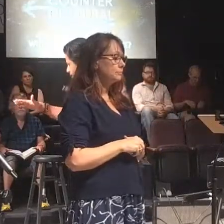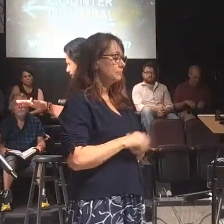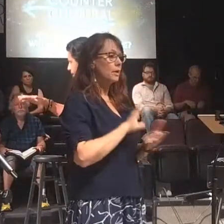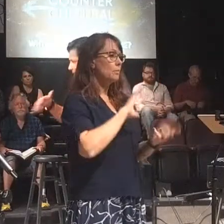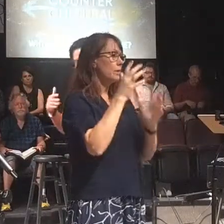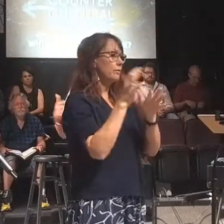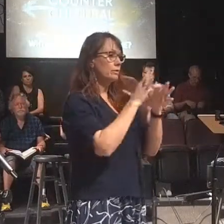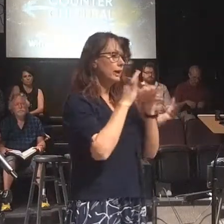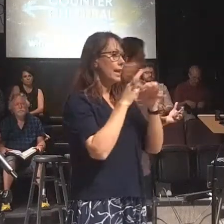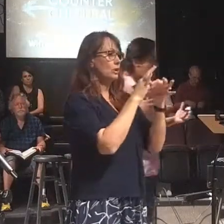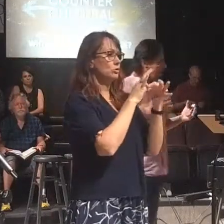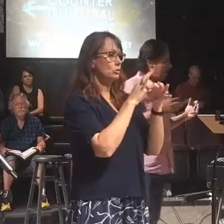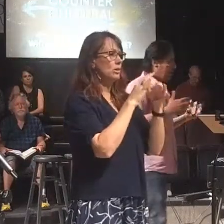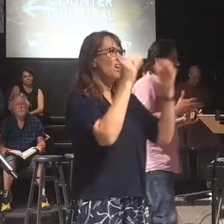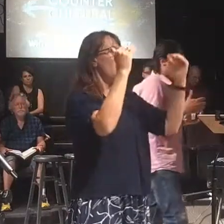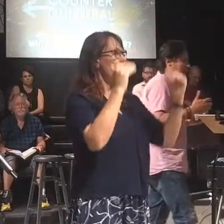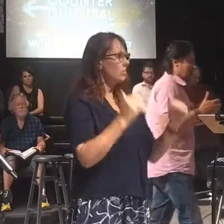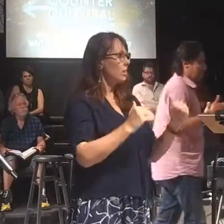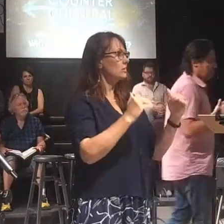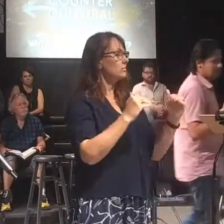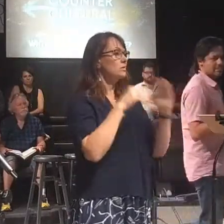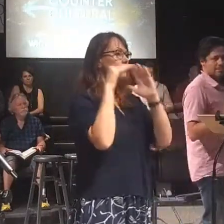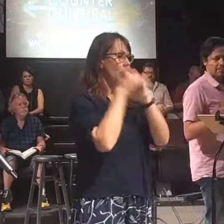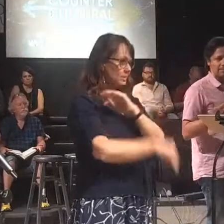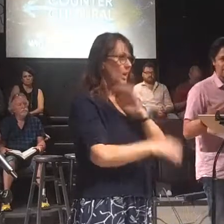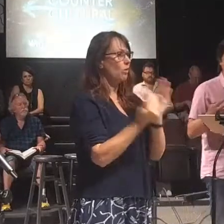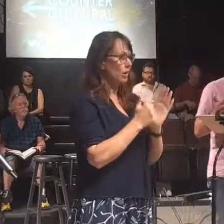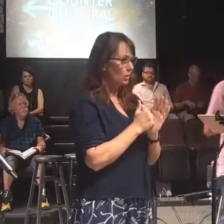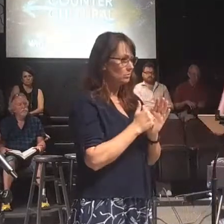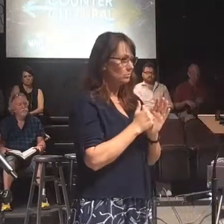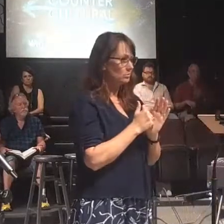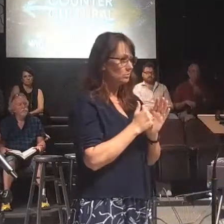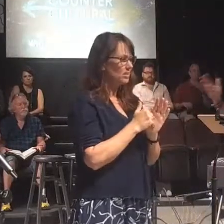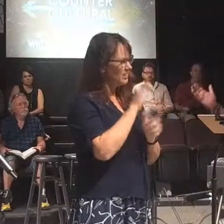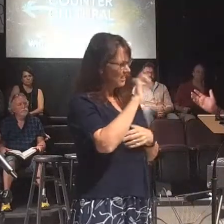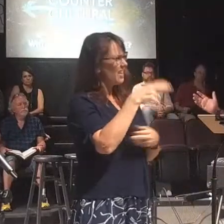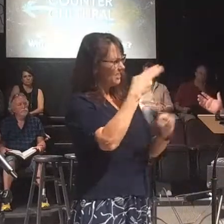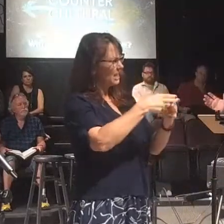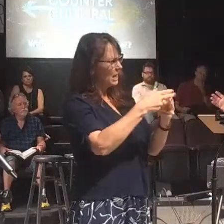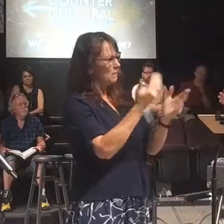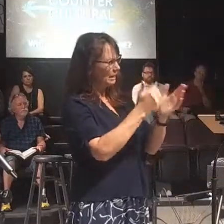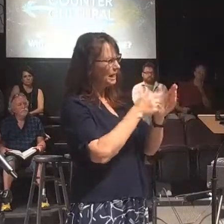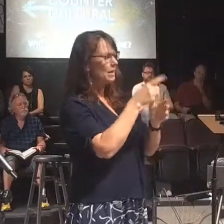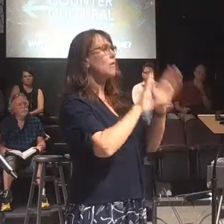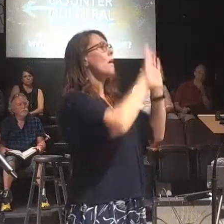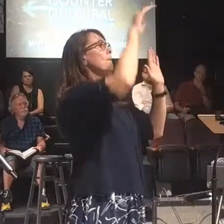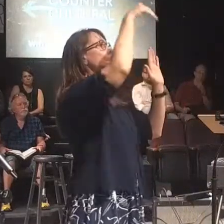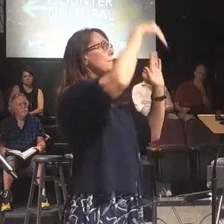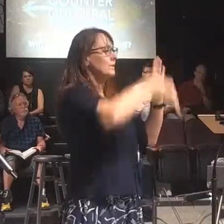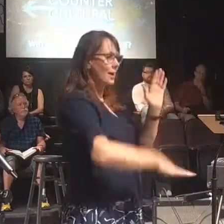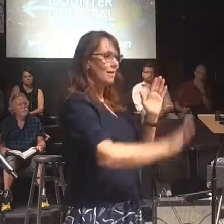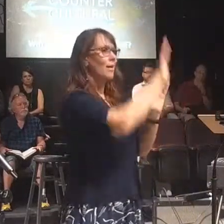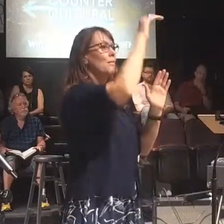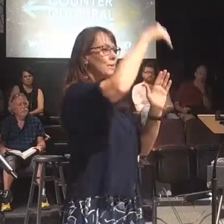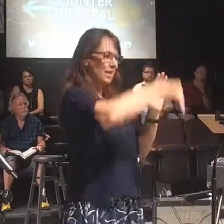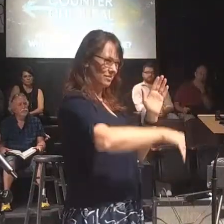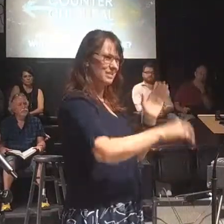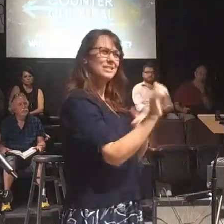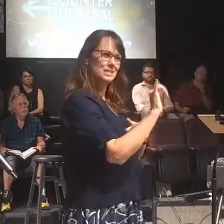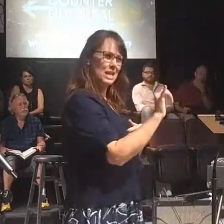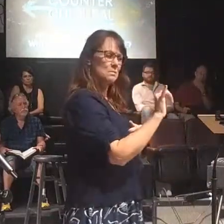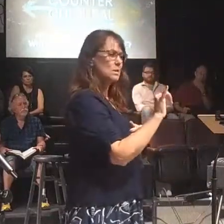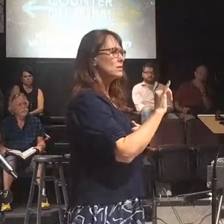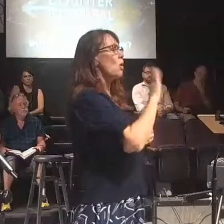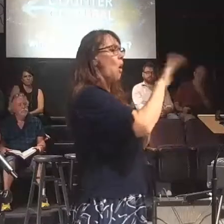sort of dies down. And isn't that sort of the name of the game of any relationship whatsoever, including a relationship with God, is that